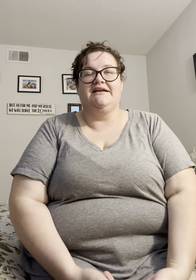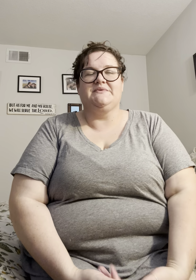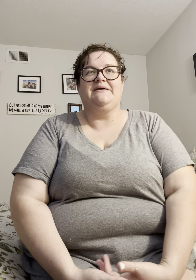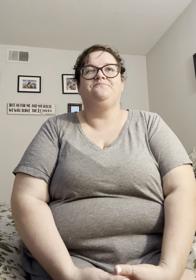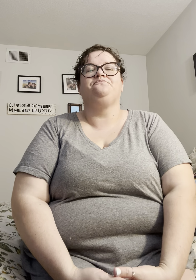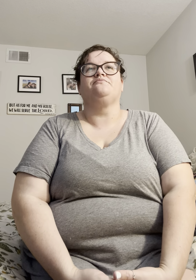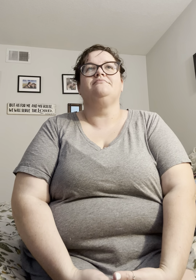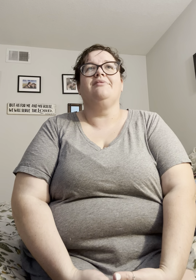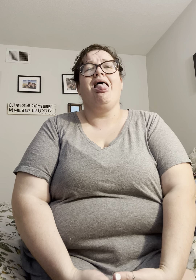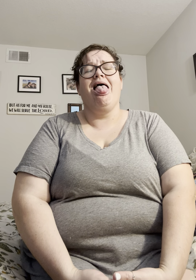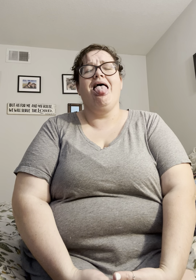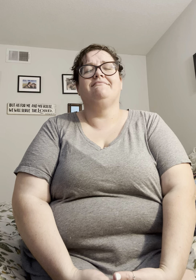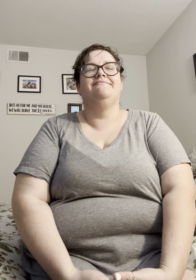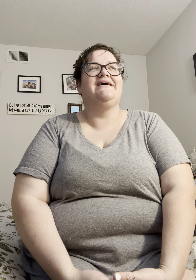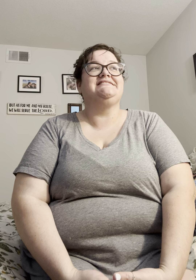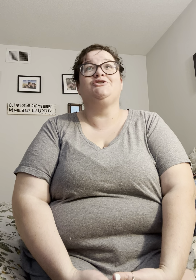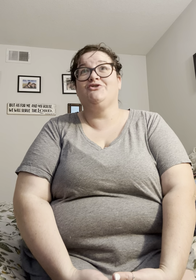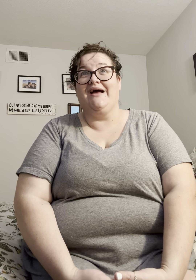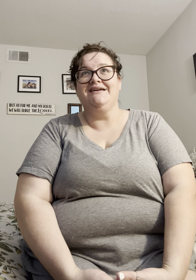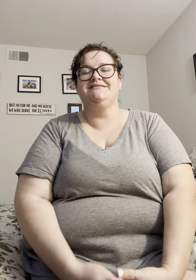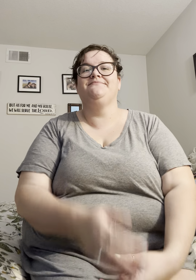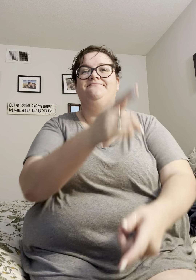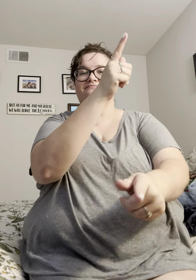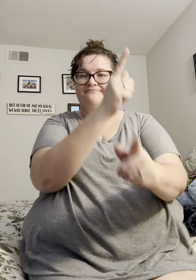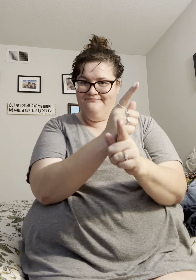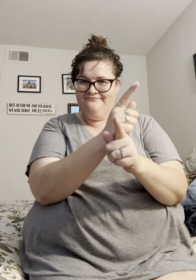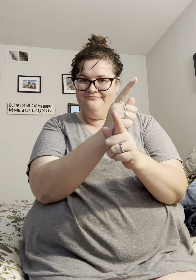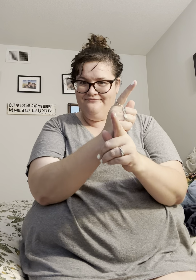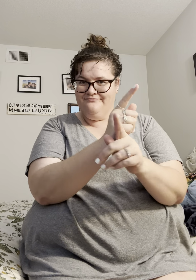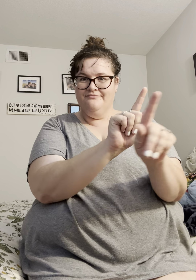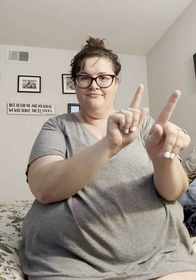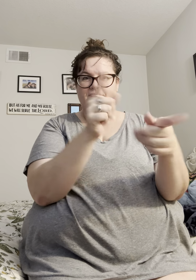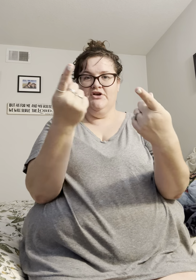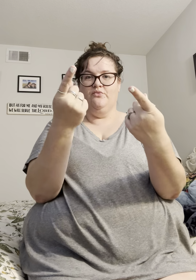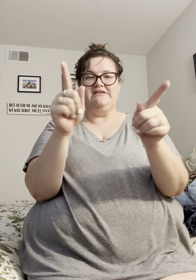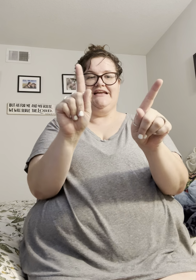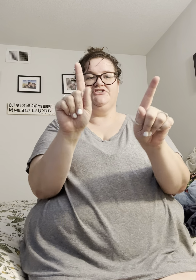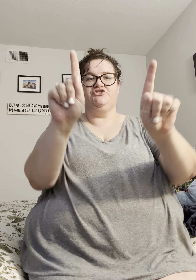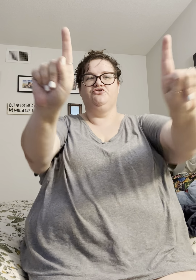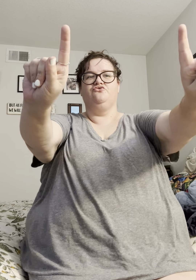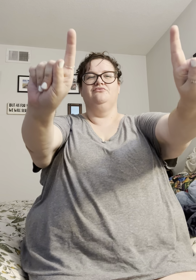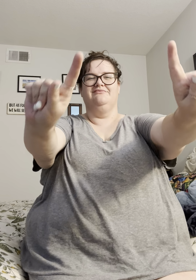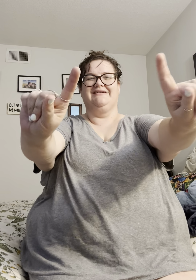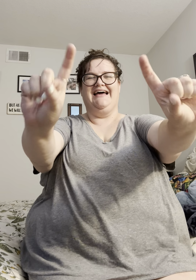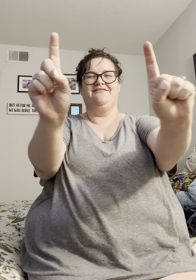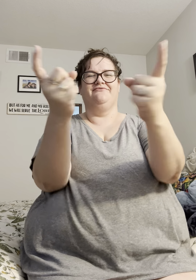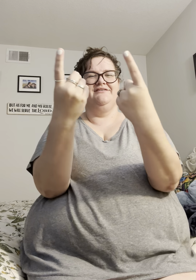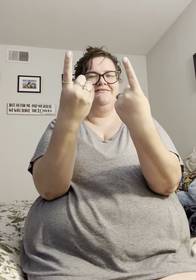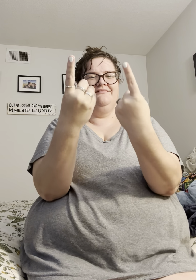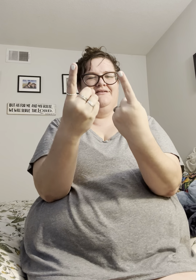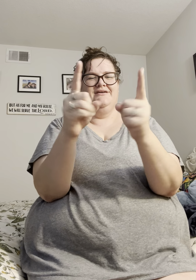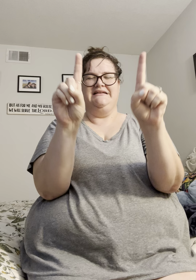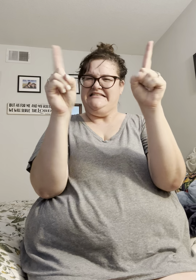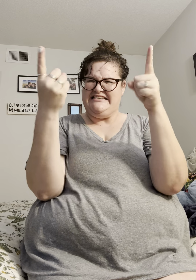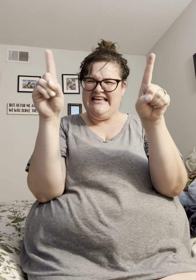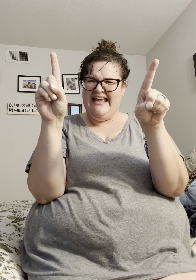right? As in correct. We take two kind of D hands